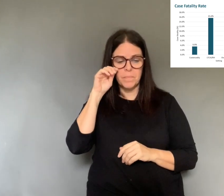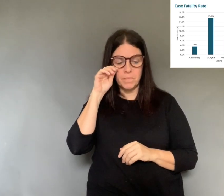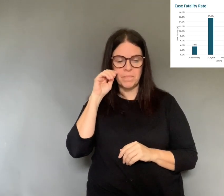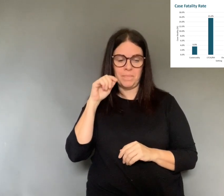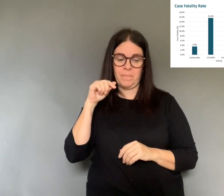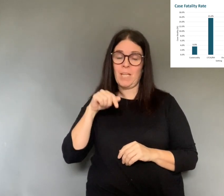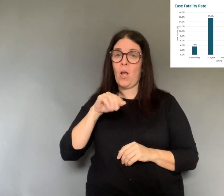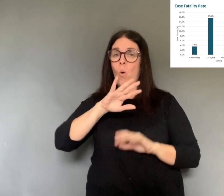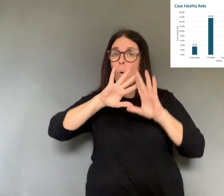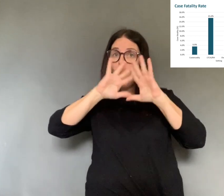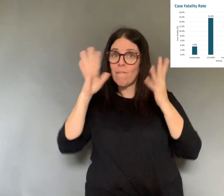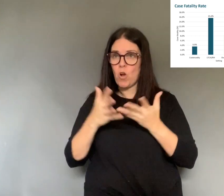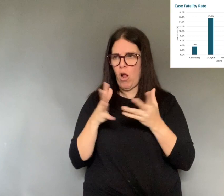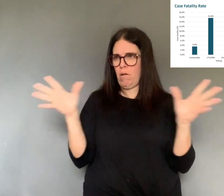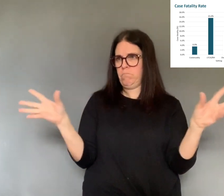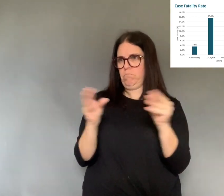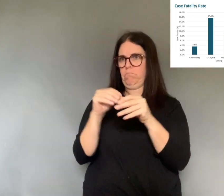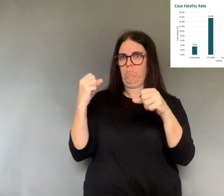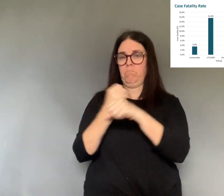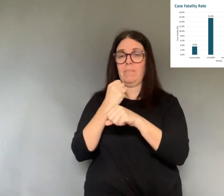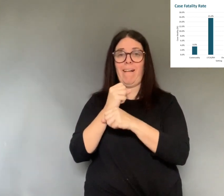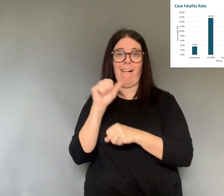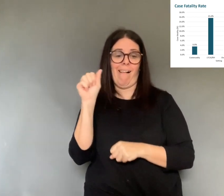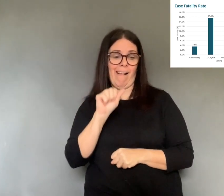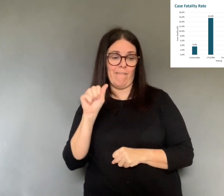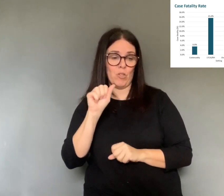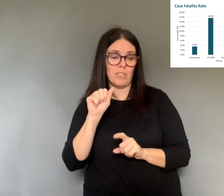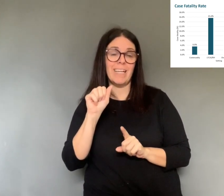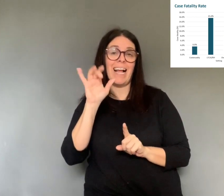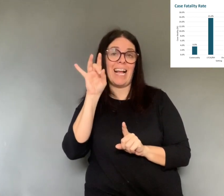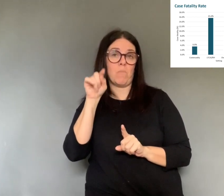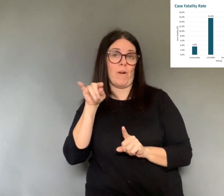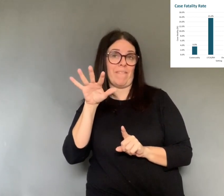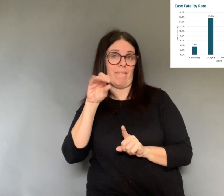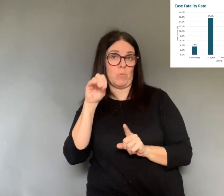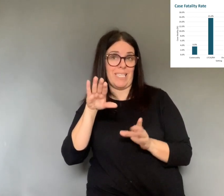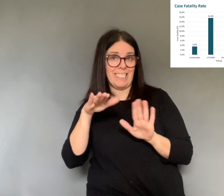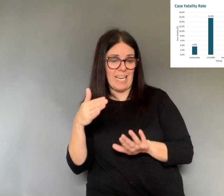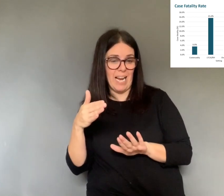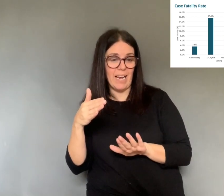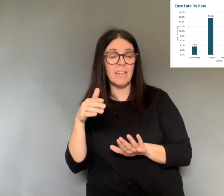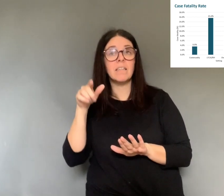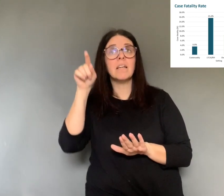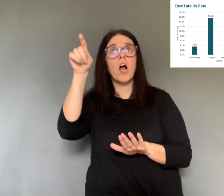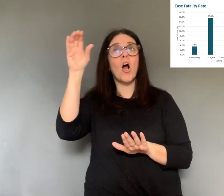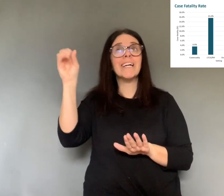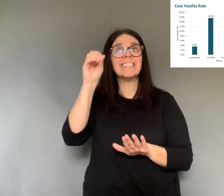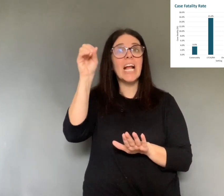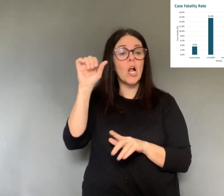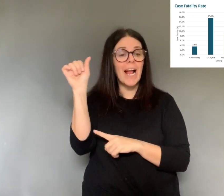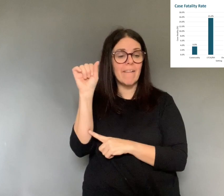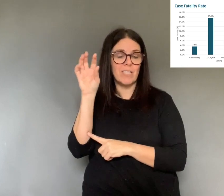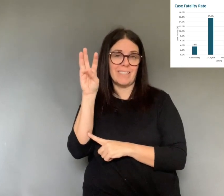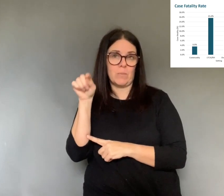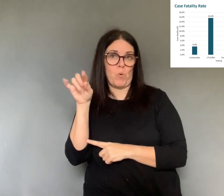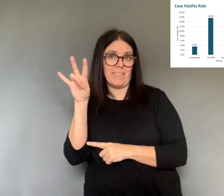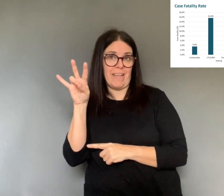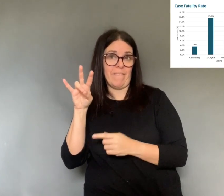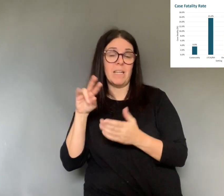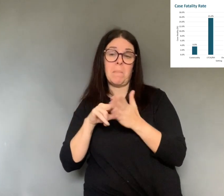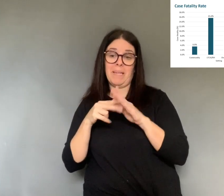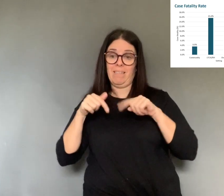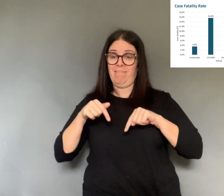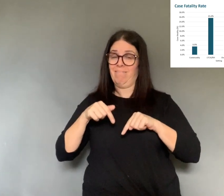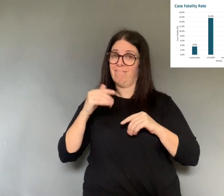to the province, where the case fatality is 6.7%. So in our community, the case fatality rate is